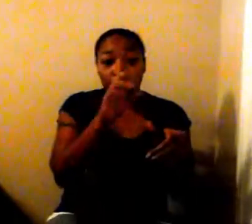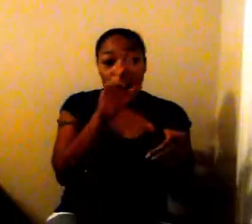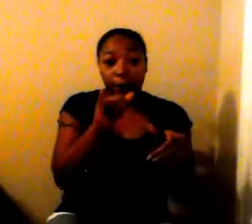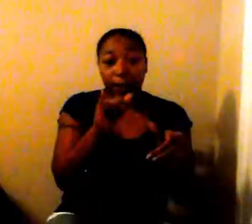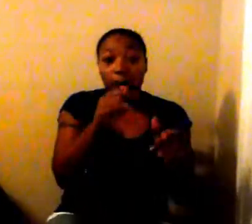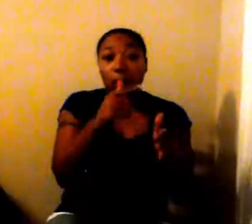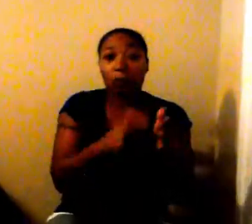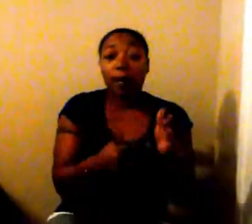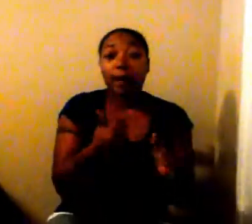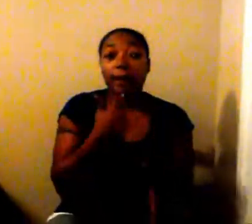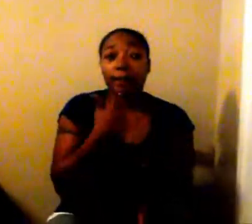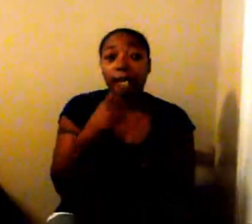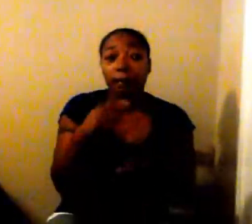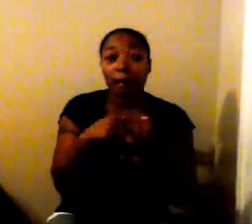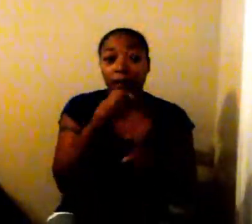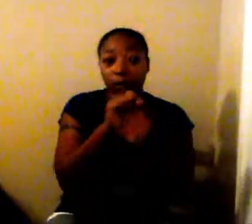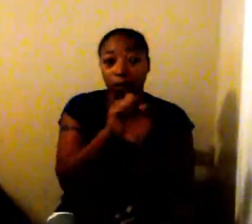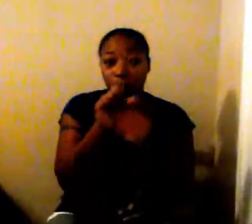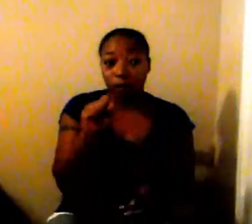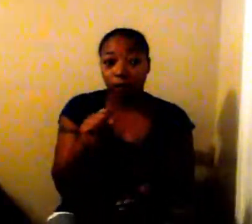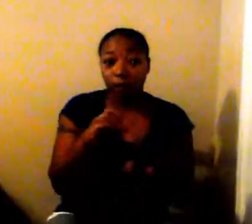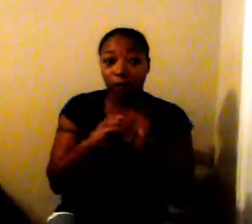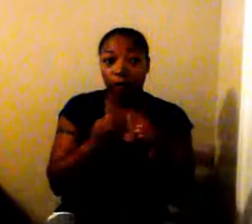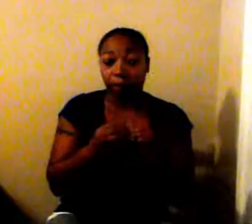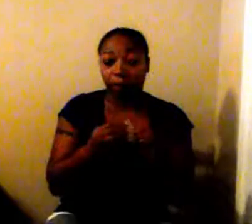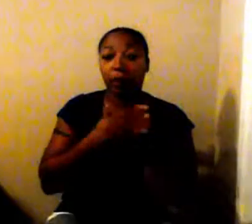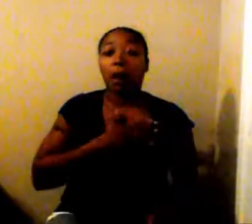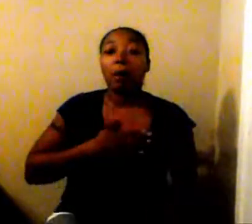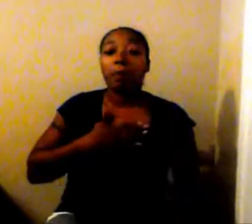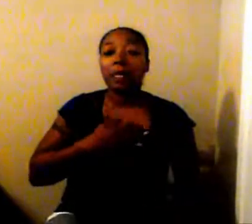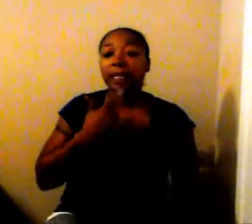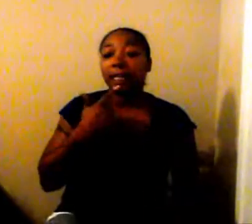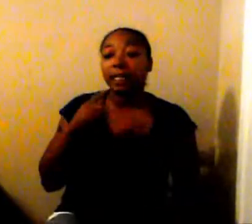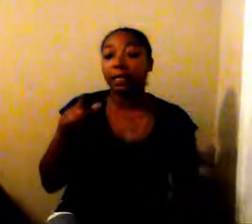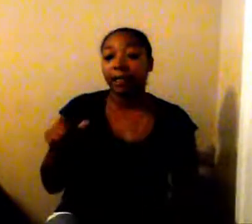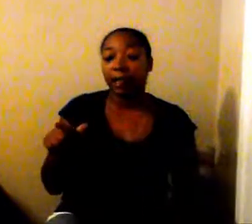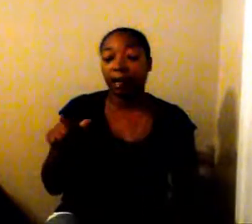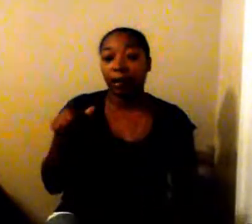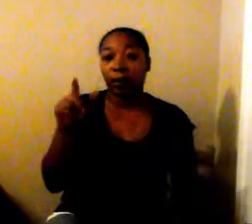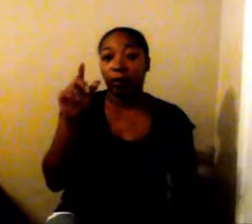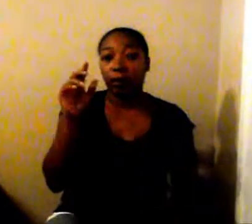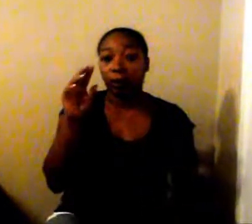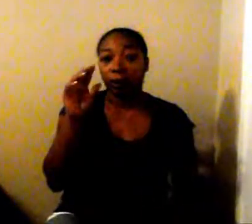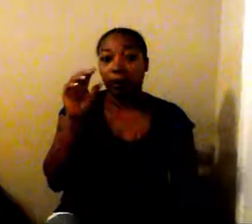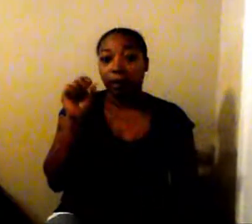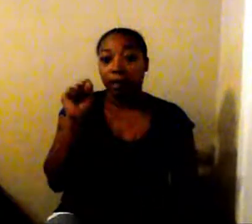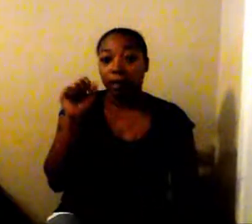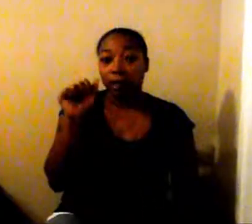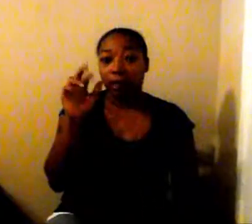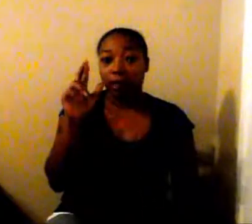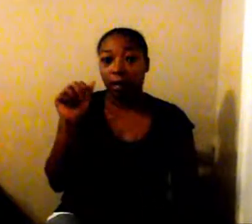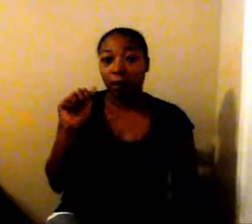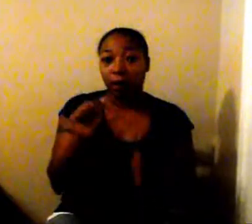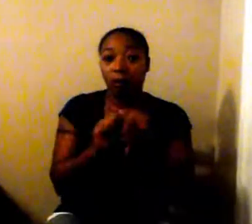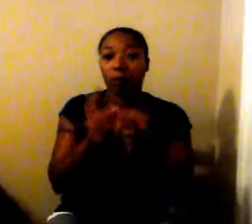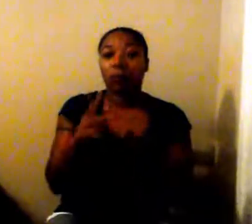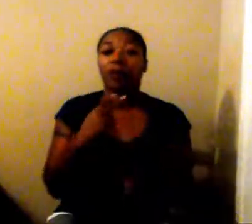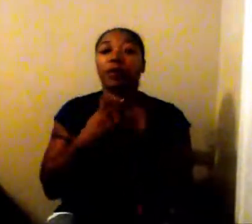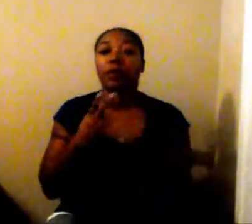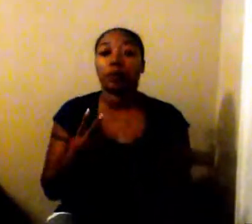Larry, what did I say about the social security number? Please tell Sarah with your